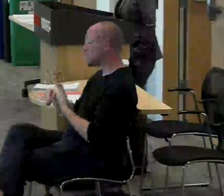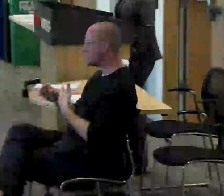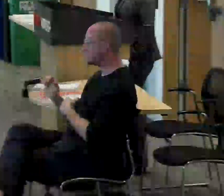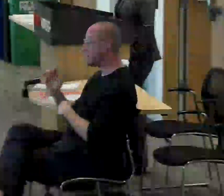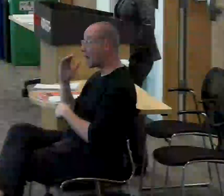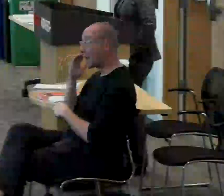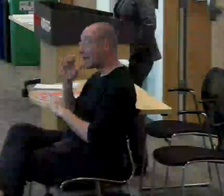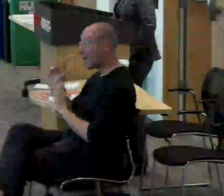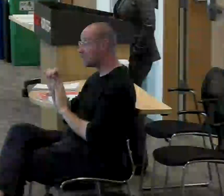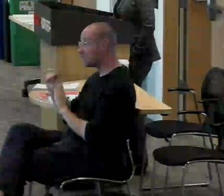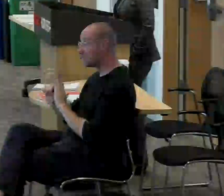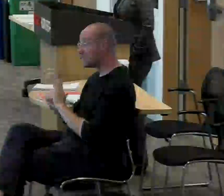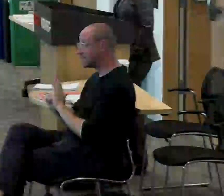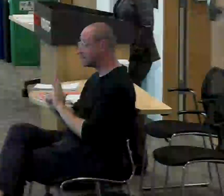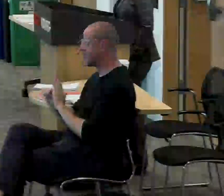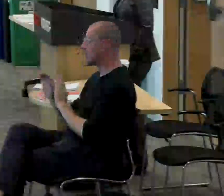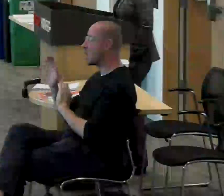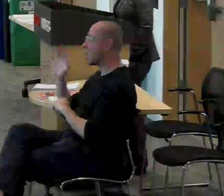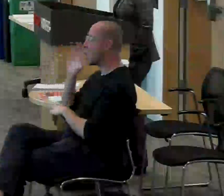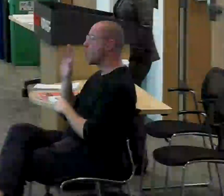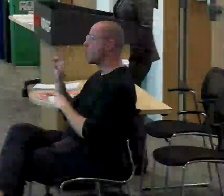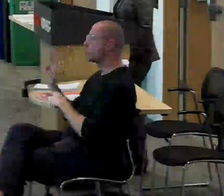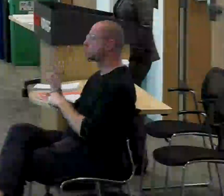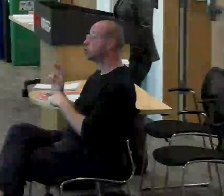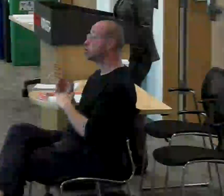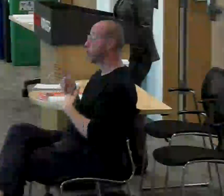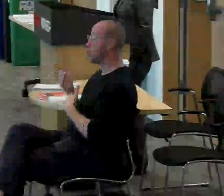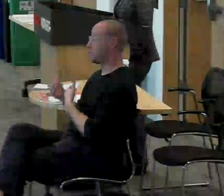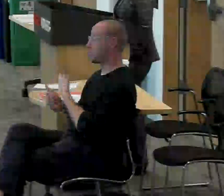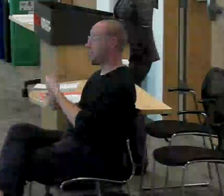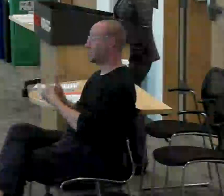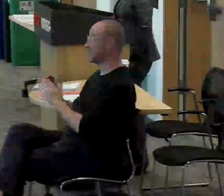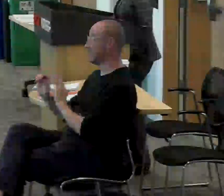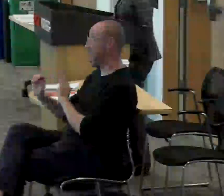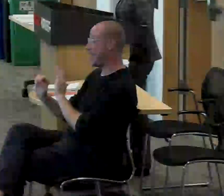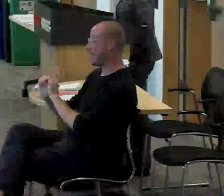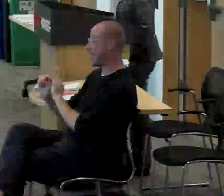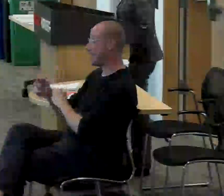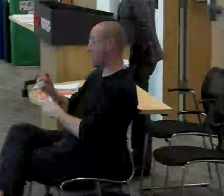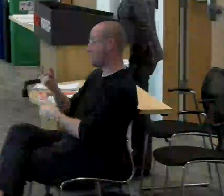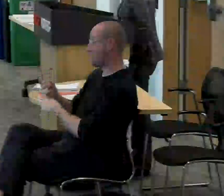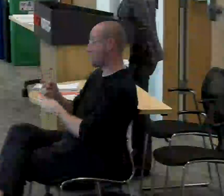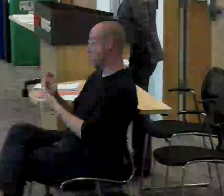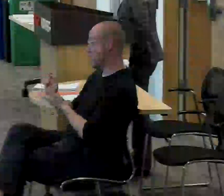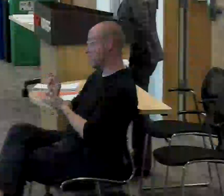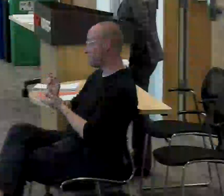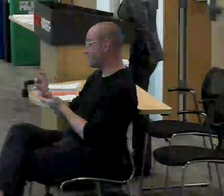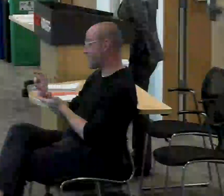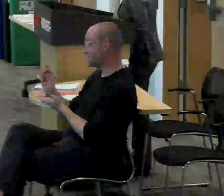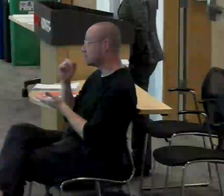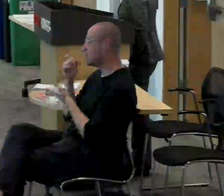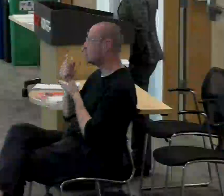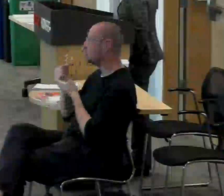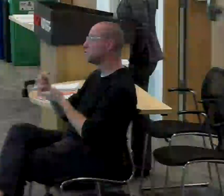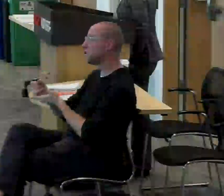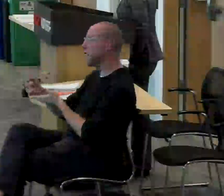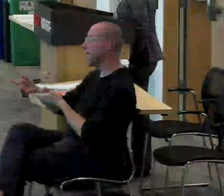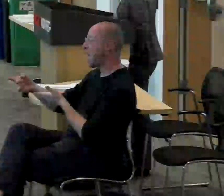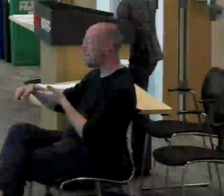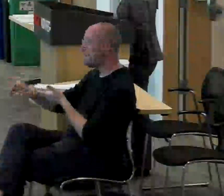this process of identifying the right investment as an opportunity to provide financial literacy to folks.